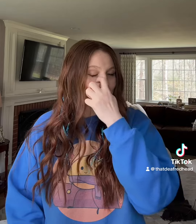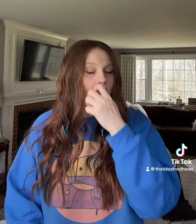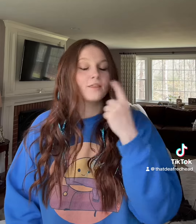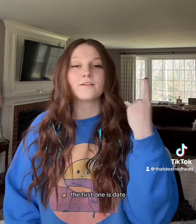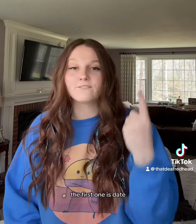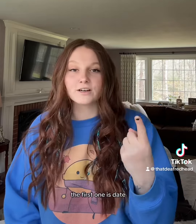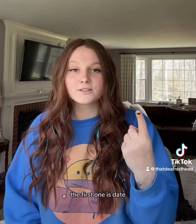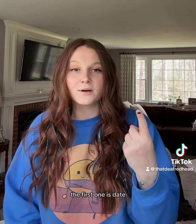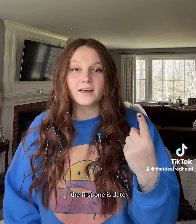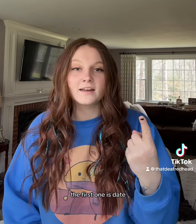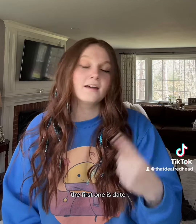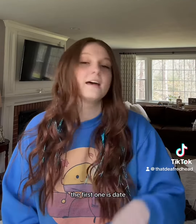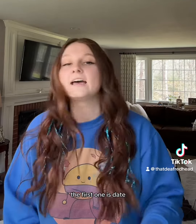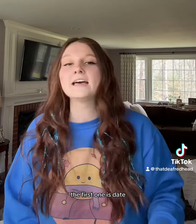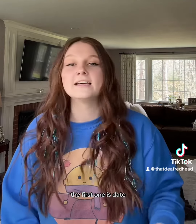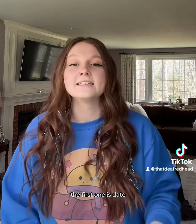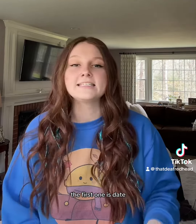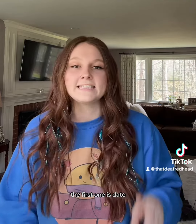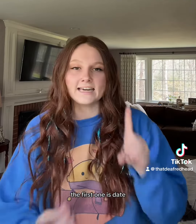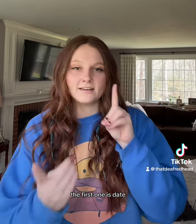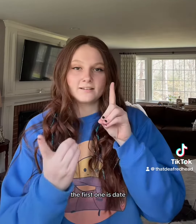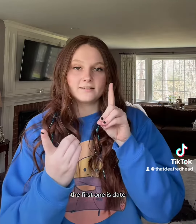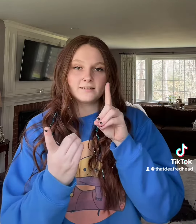The first one is date.